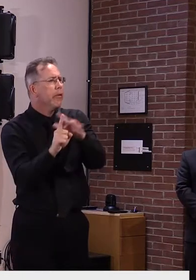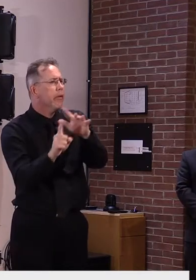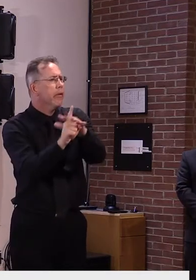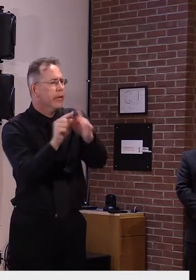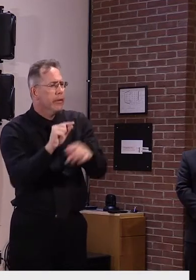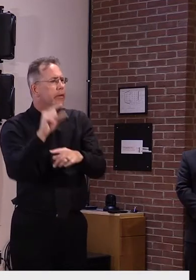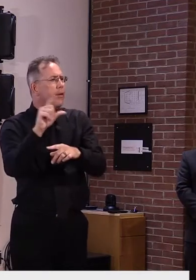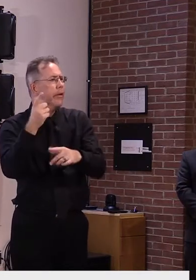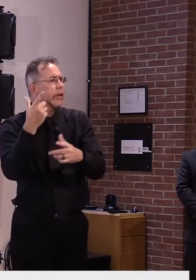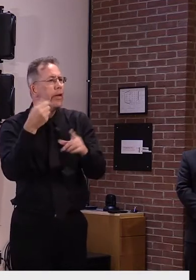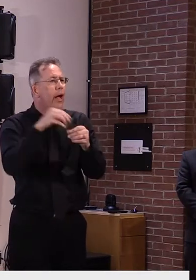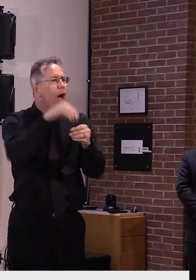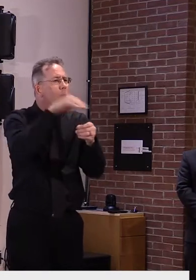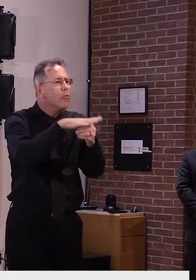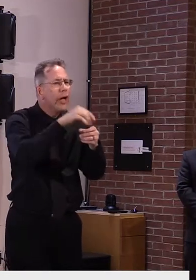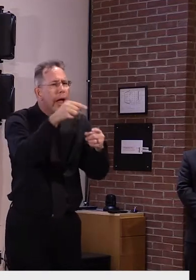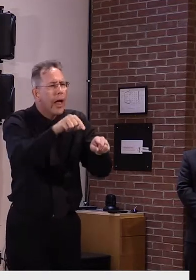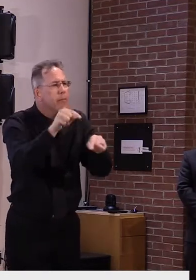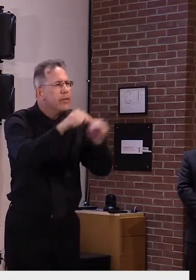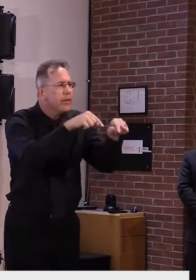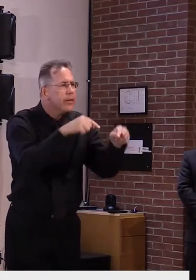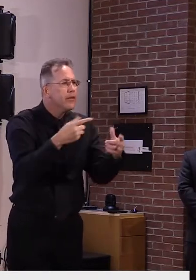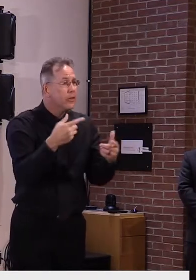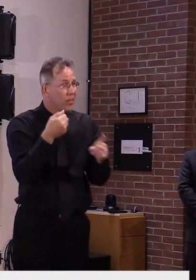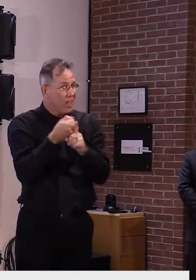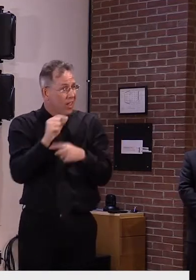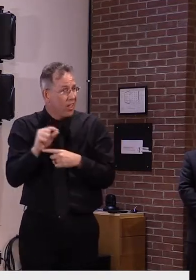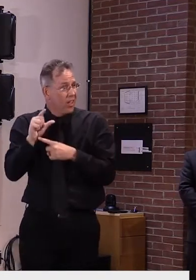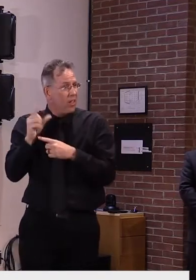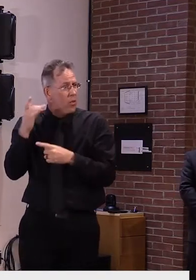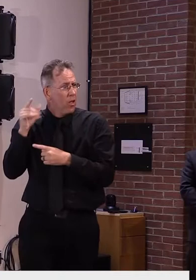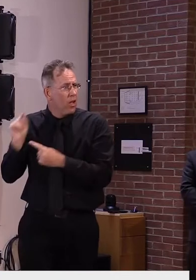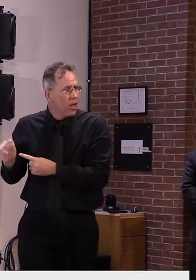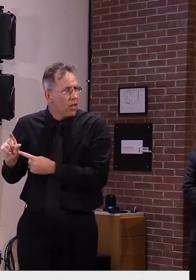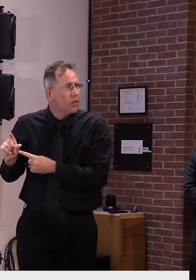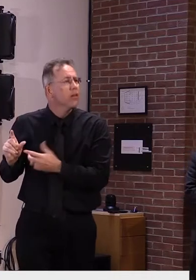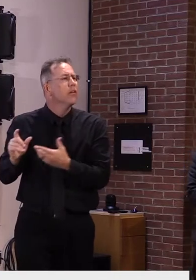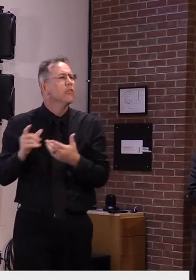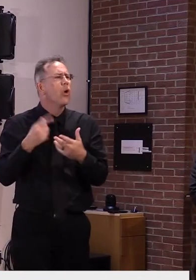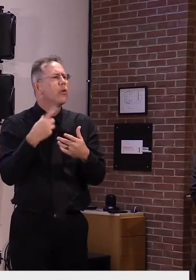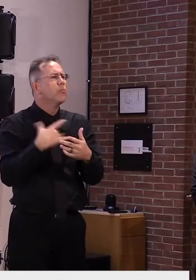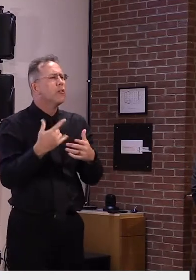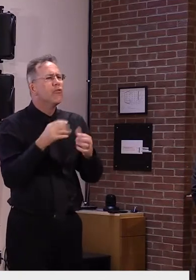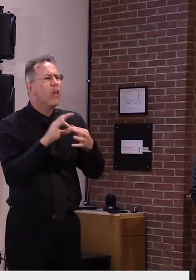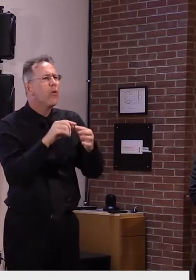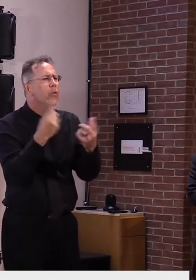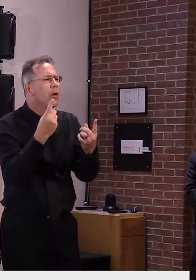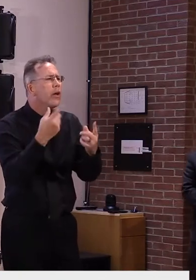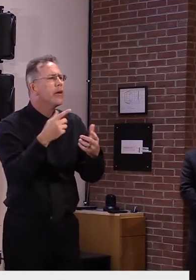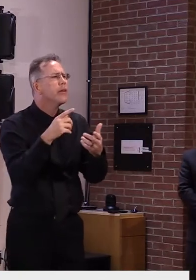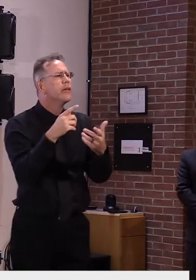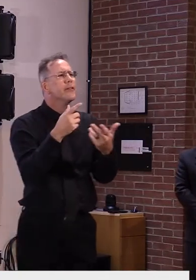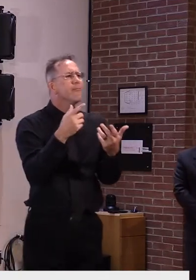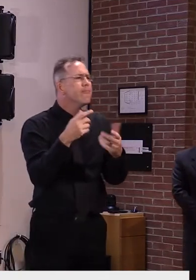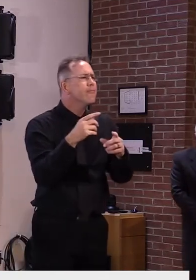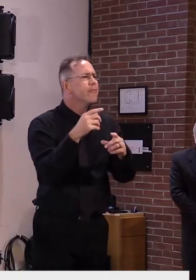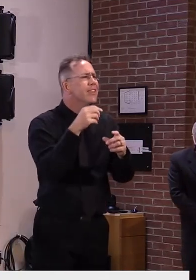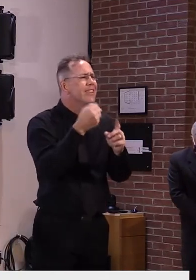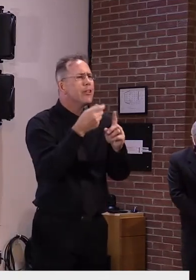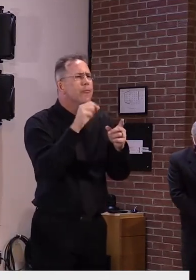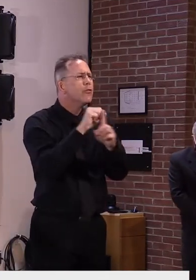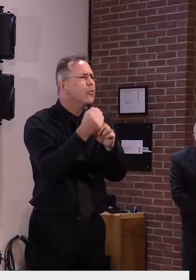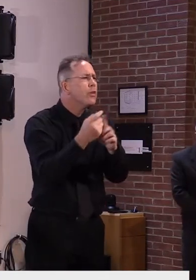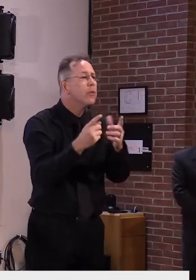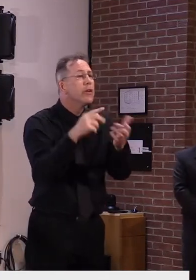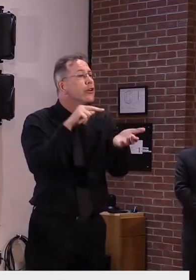Every time we see something like that, these are almost always associated with cases that are in congregate living settings